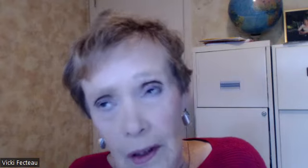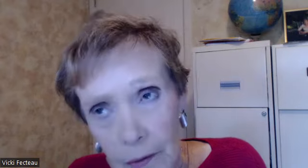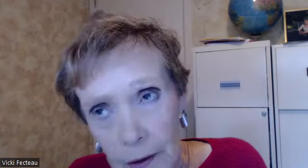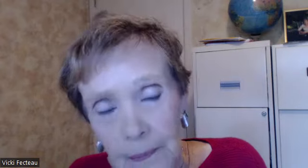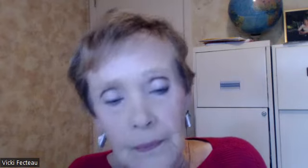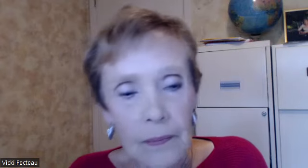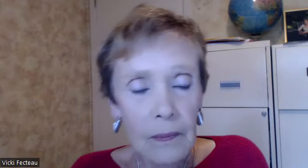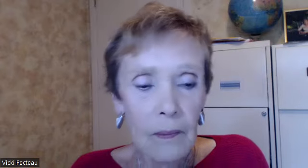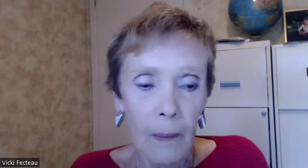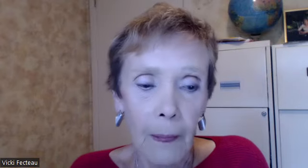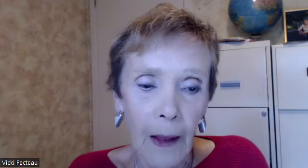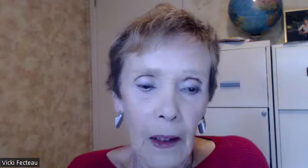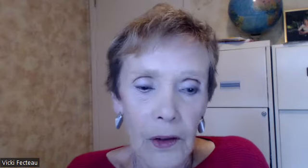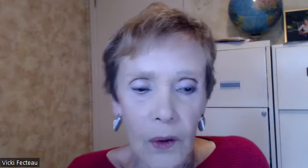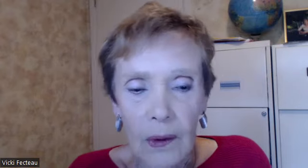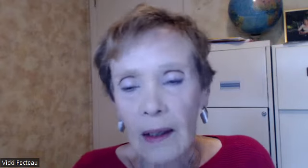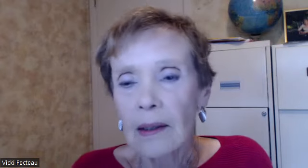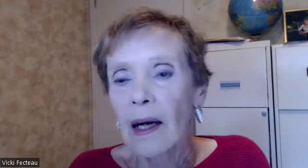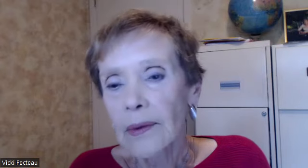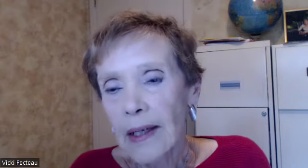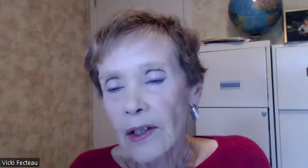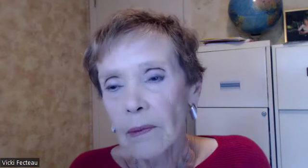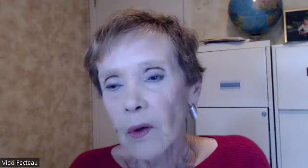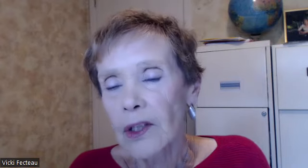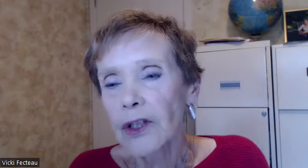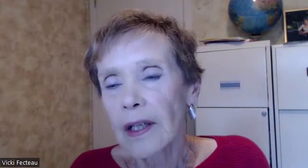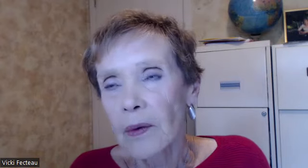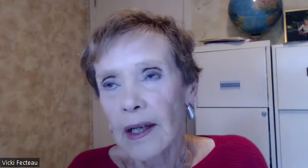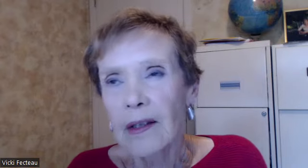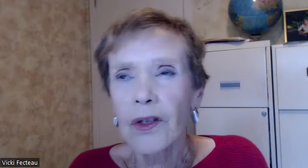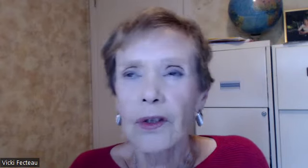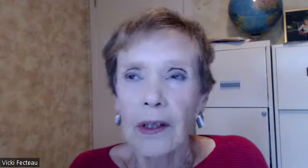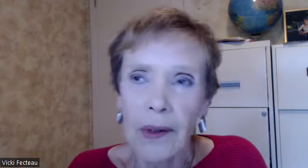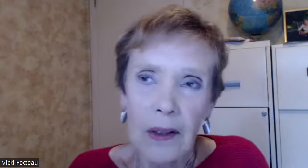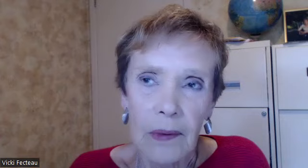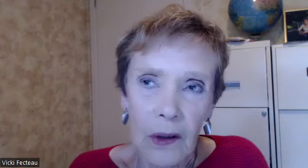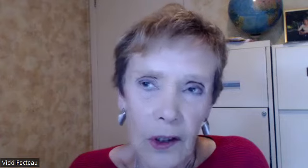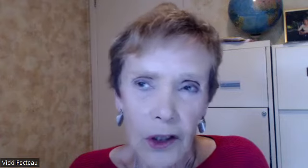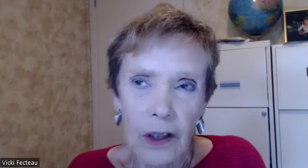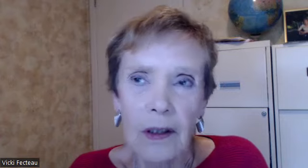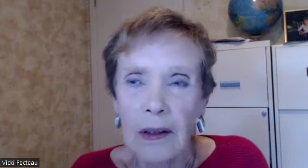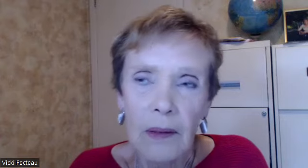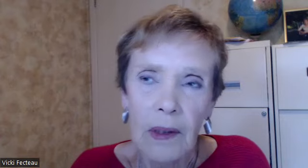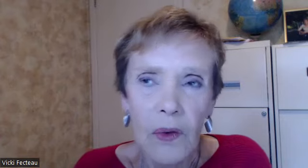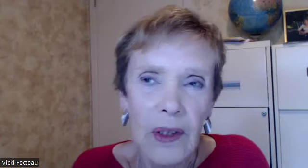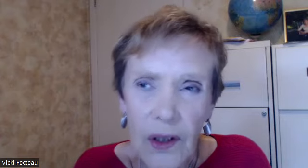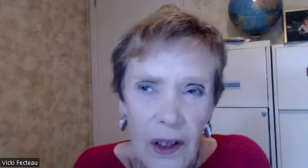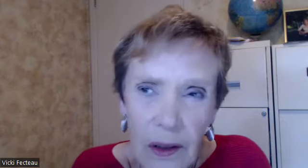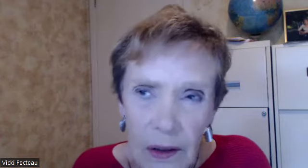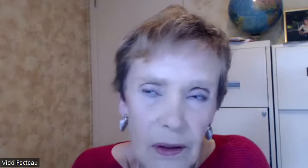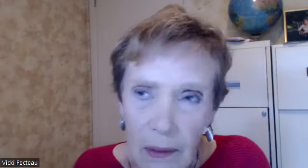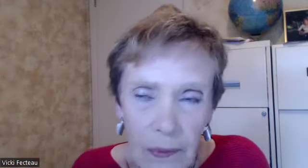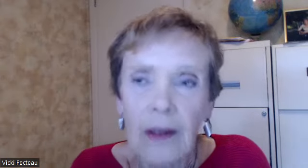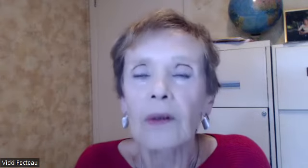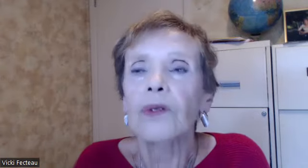helpful. So I would ask him a question, he would answer, and he would ask me a question, and then sometimes we'd discuss something.